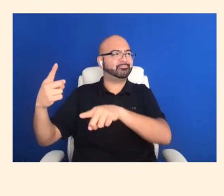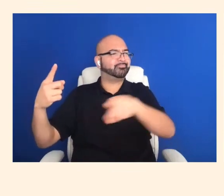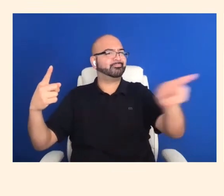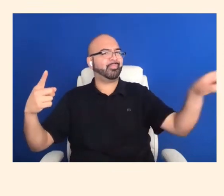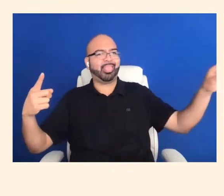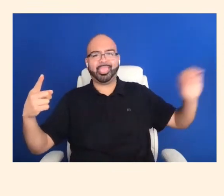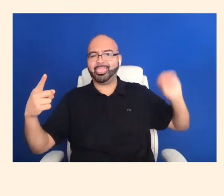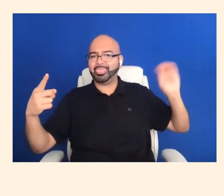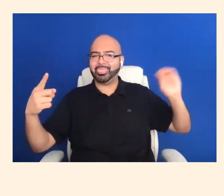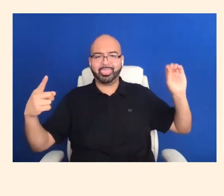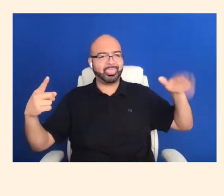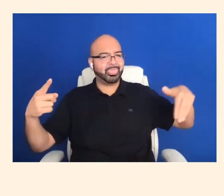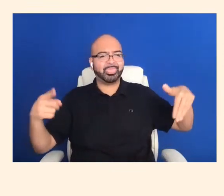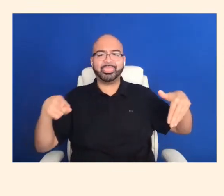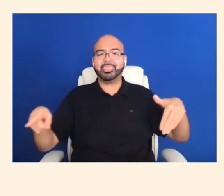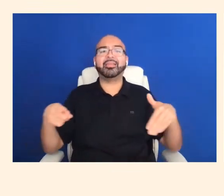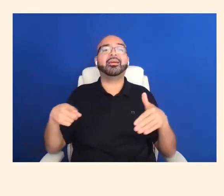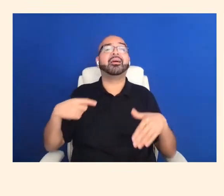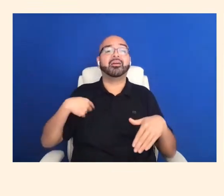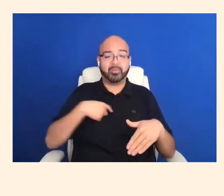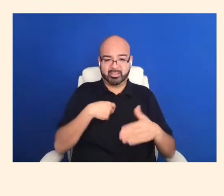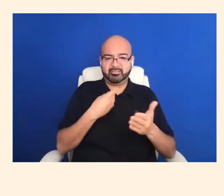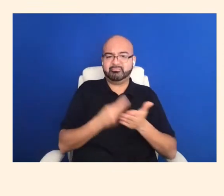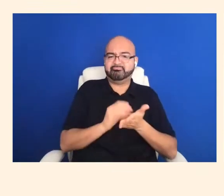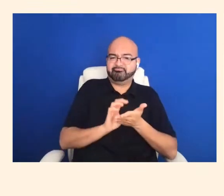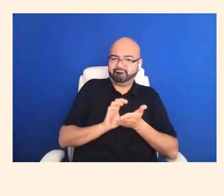It is solely funded by us